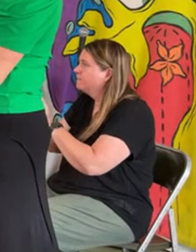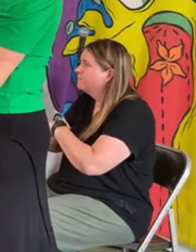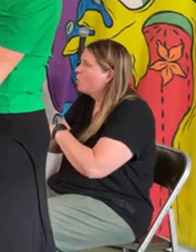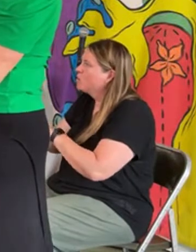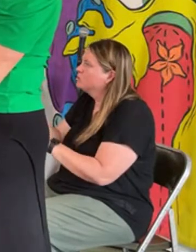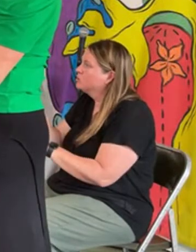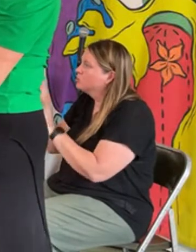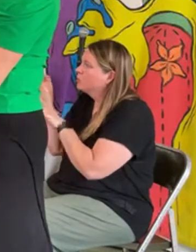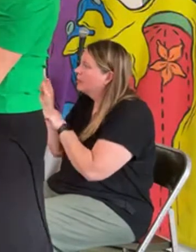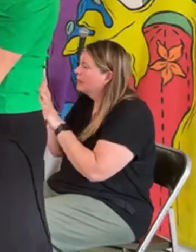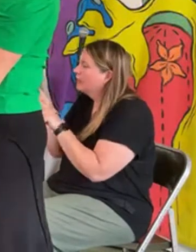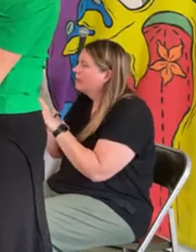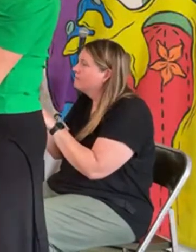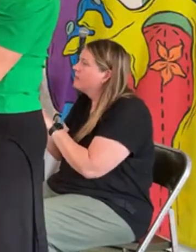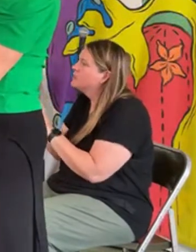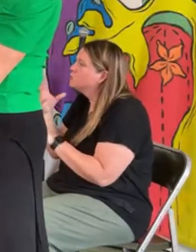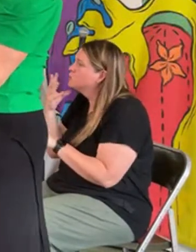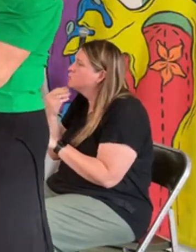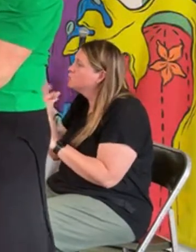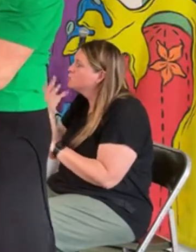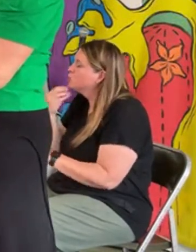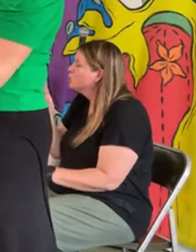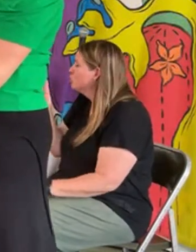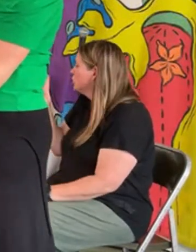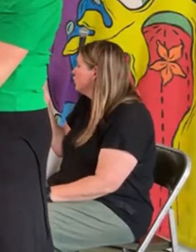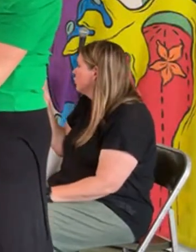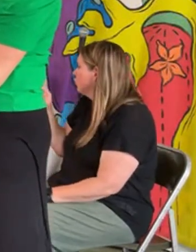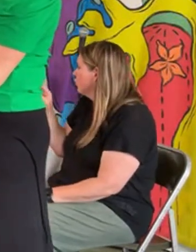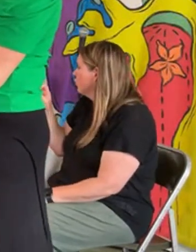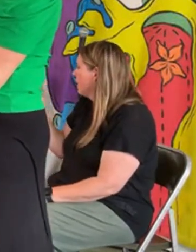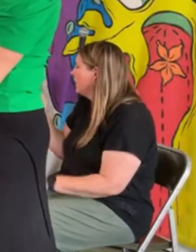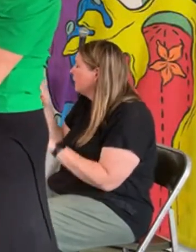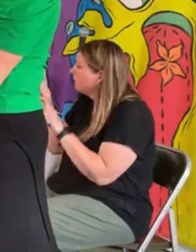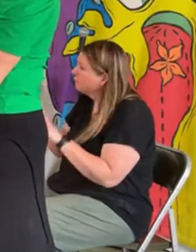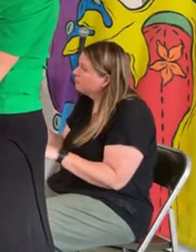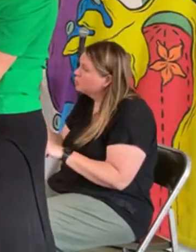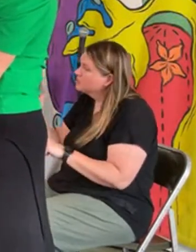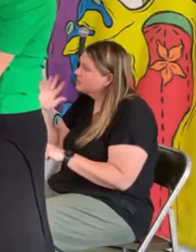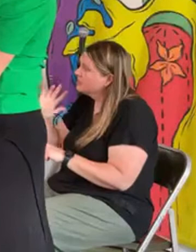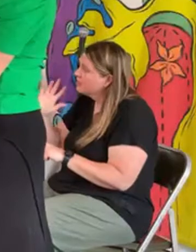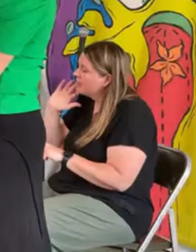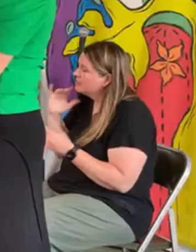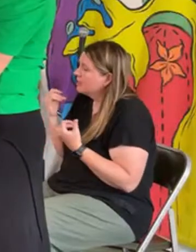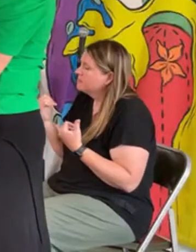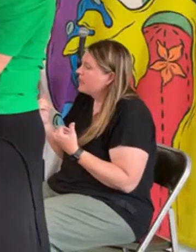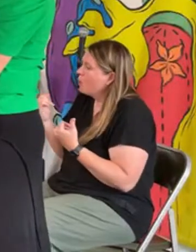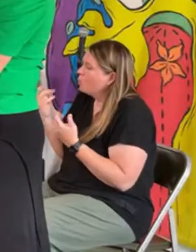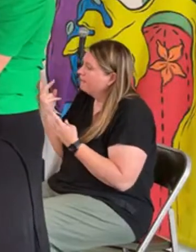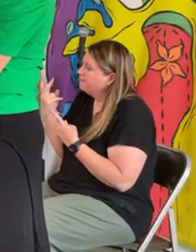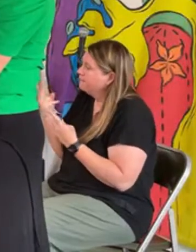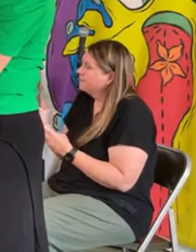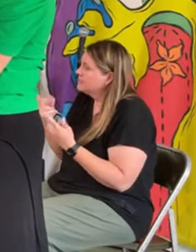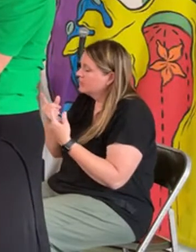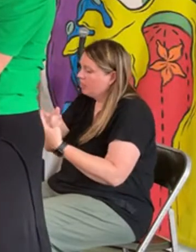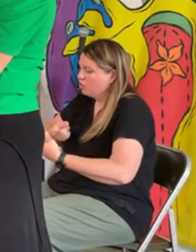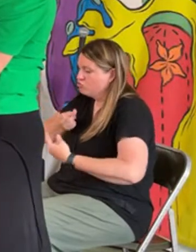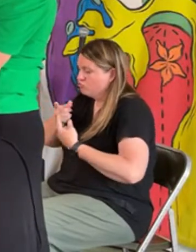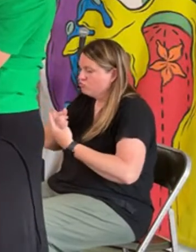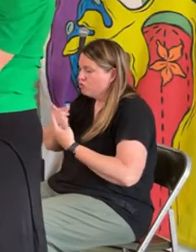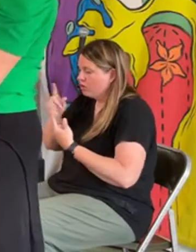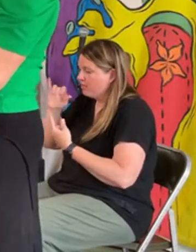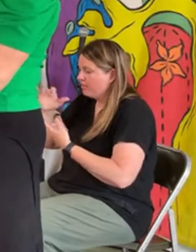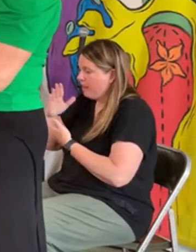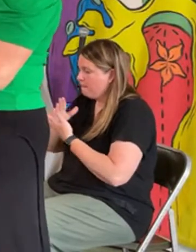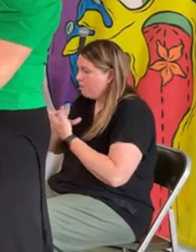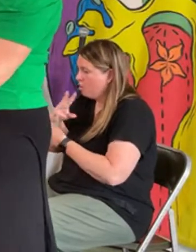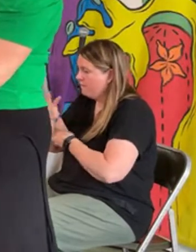as a Jewish Ukrainian person at that time, and now we're revisiting the struggles in that part of the world, and we also